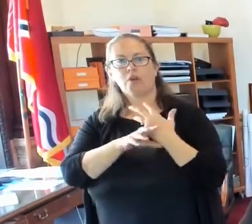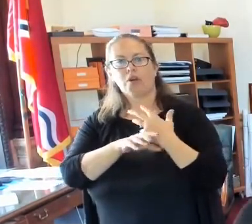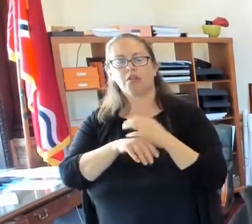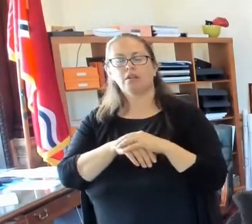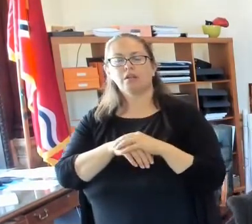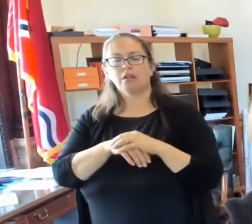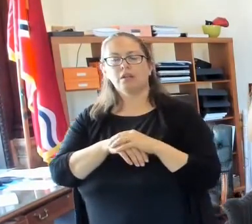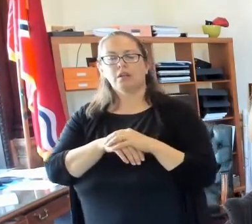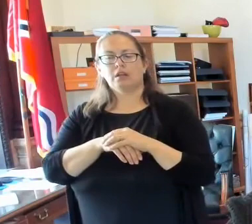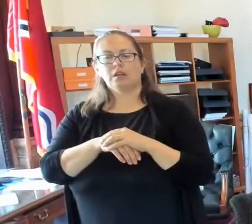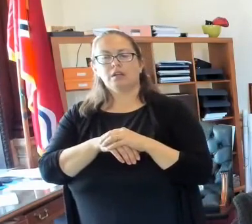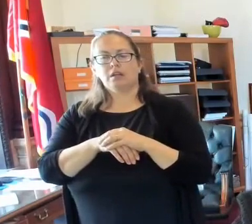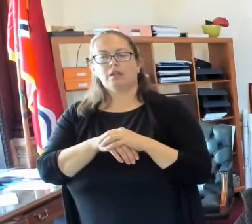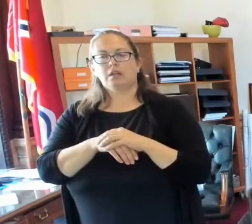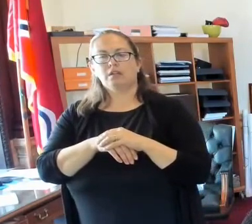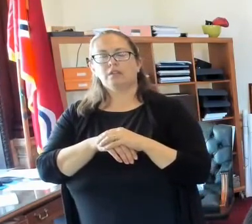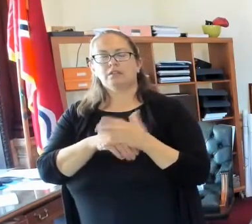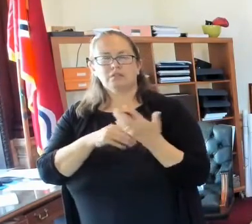on